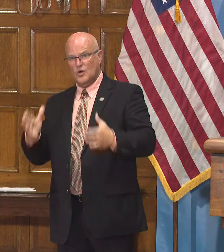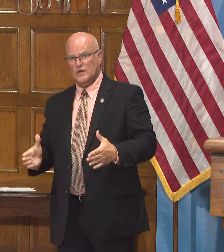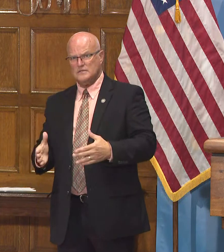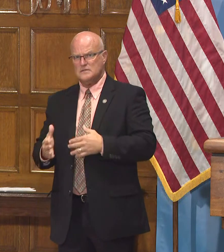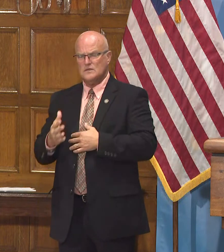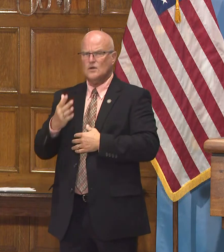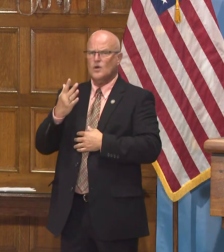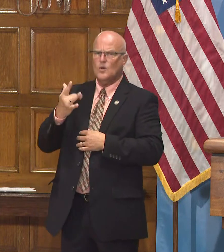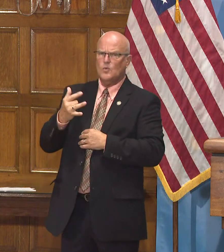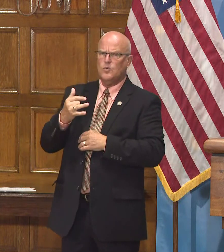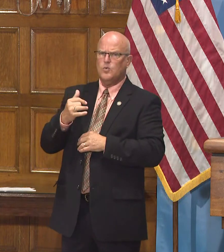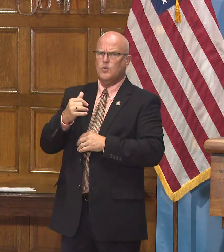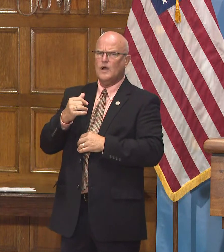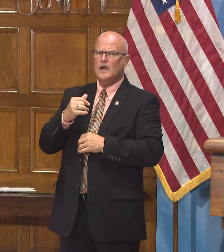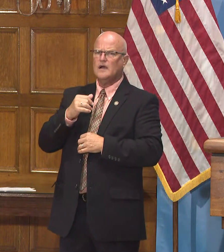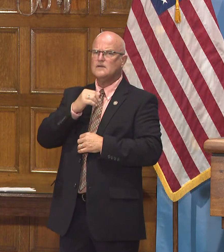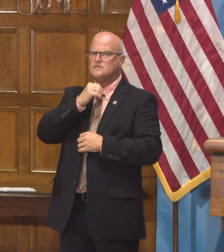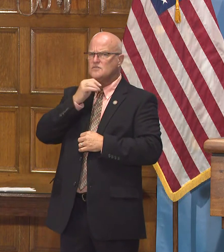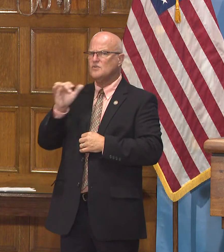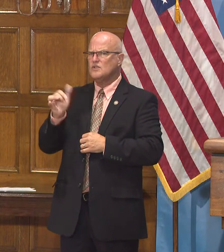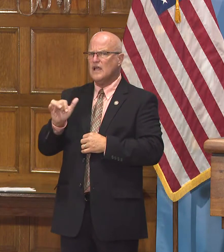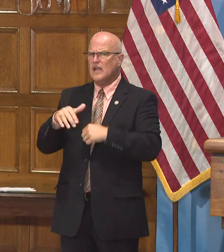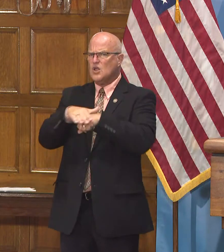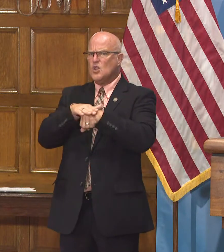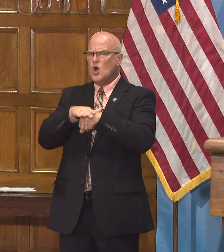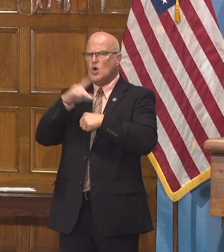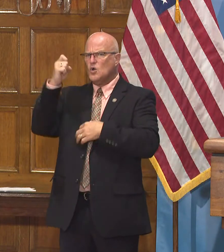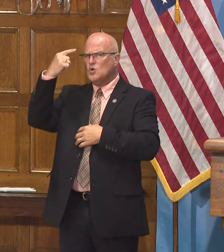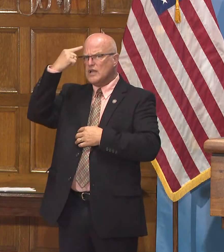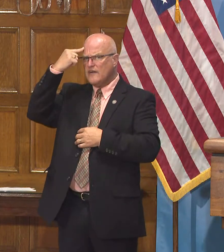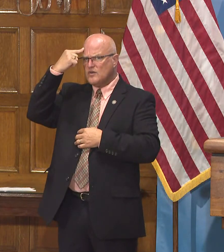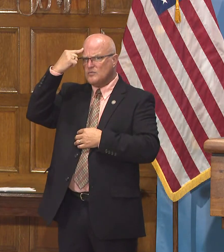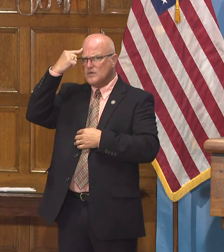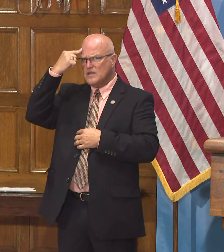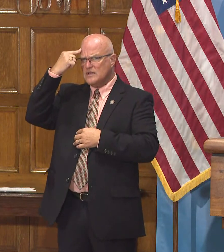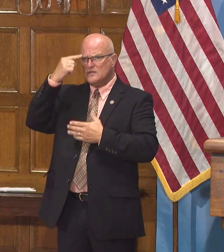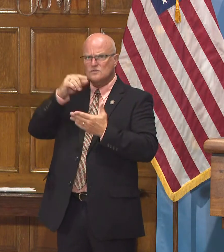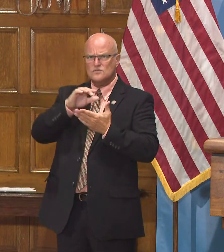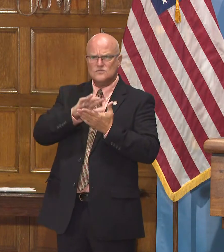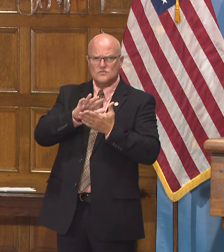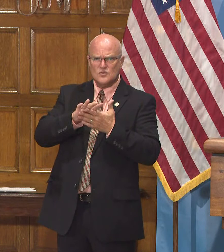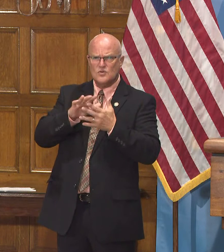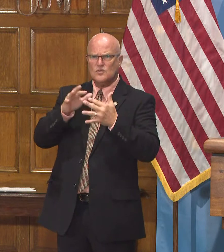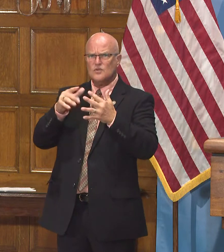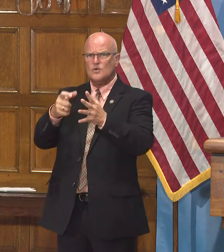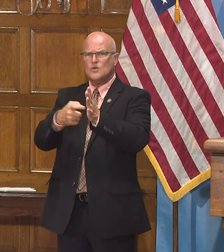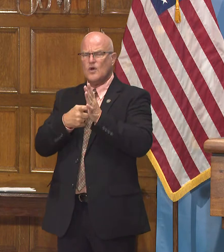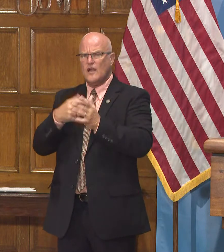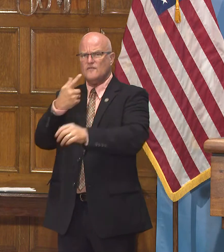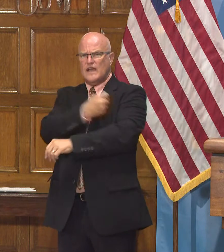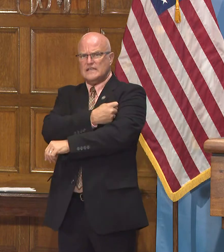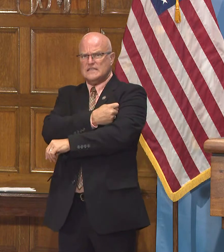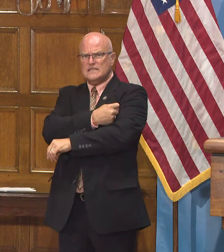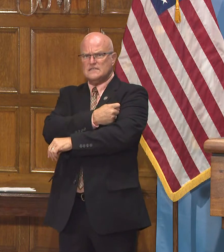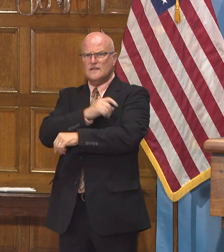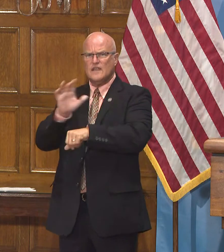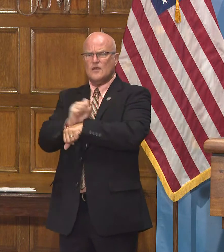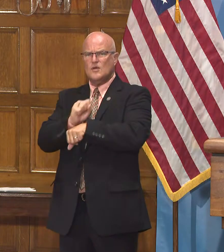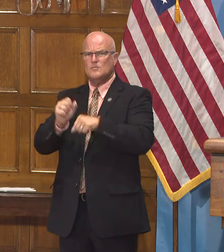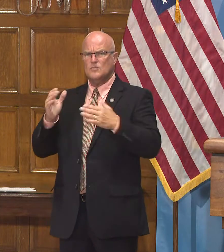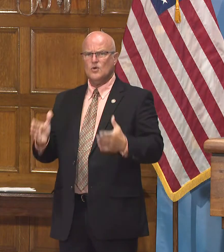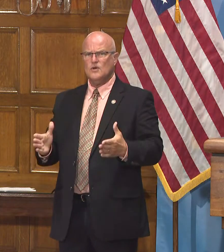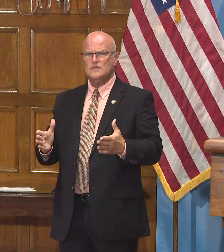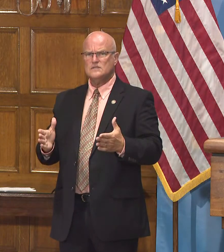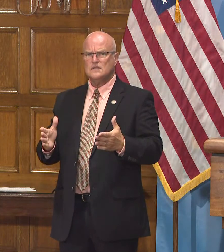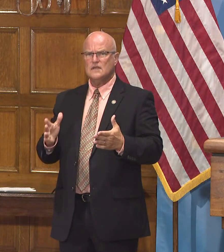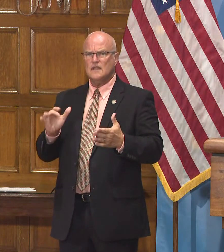you support the ability of like local governments, schools to require vaccinations of their employees, which are,